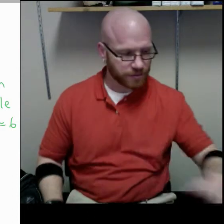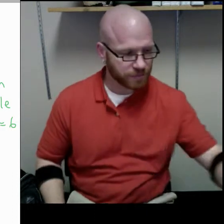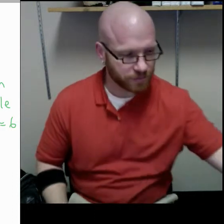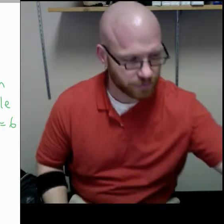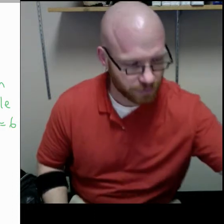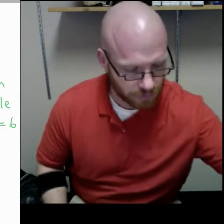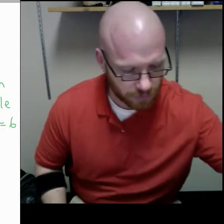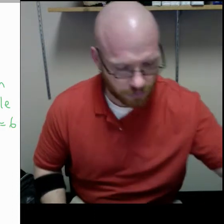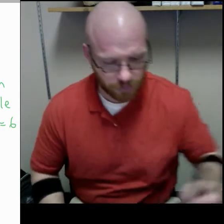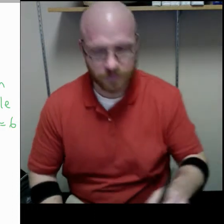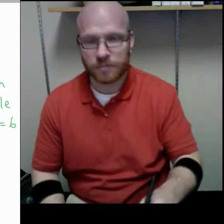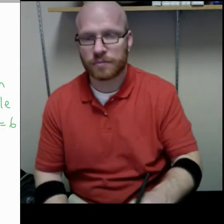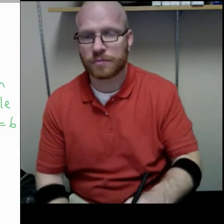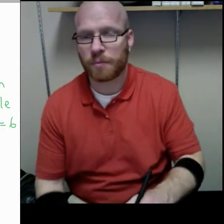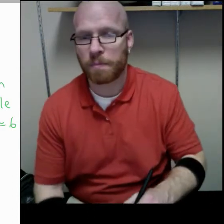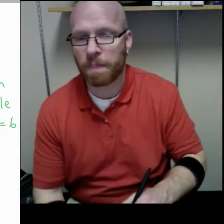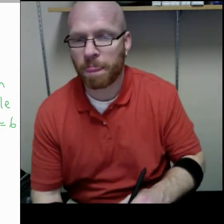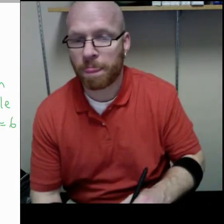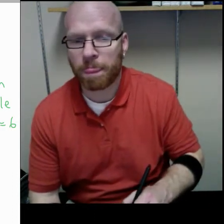our x. So,